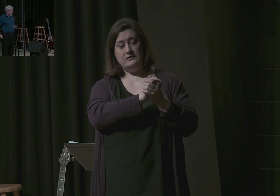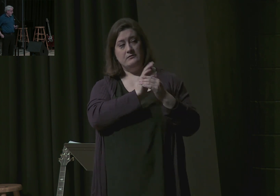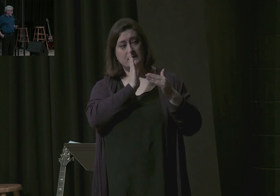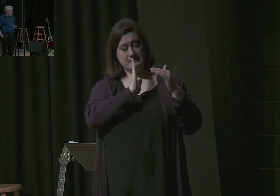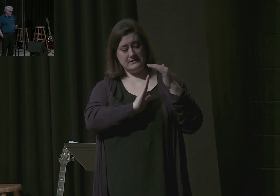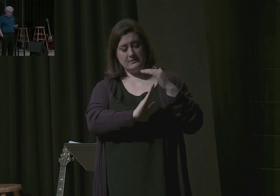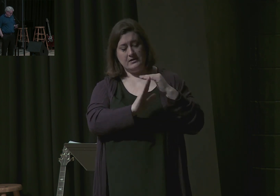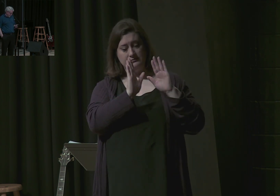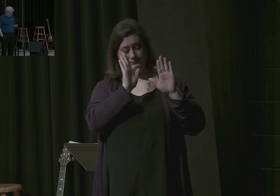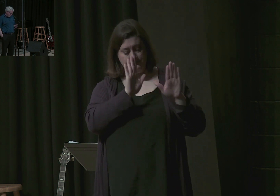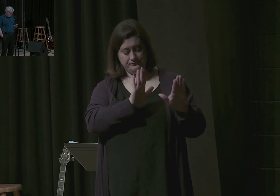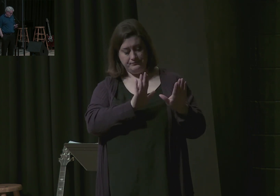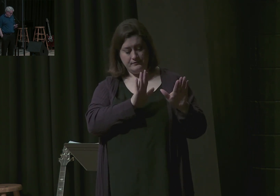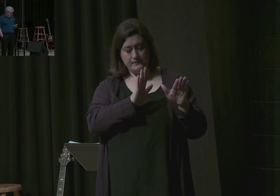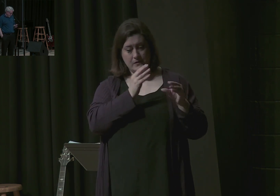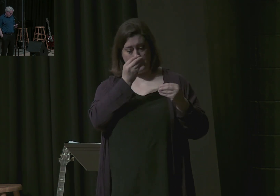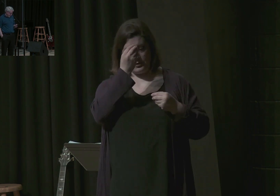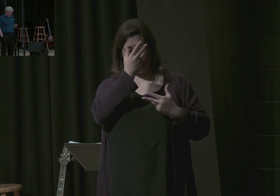God.